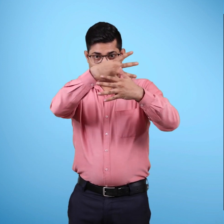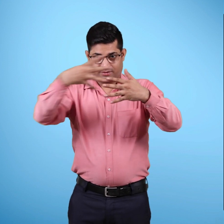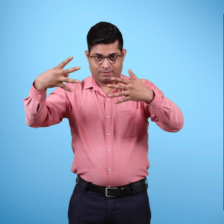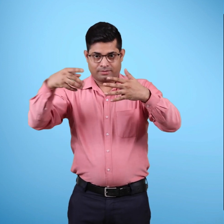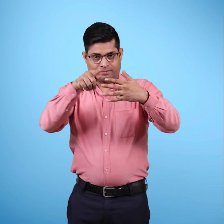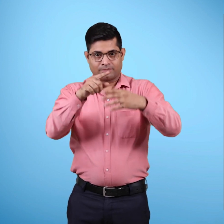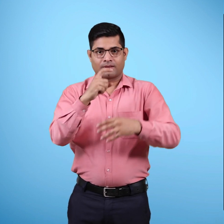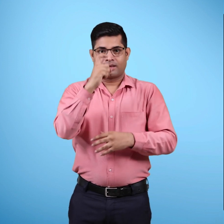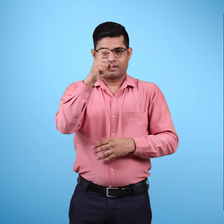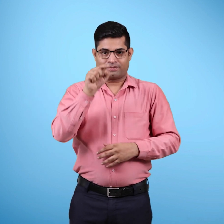Table 7.2.